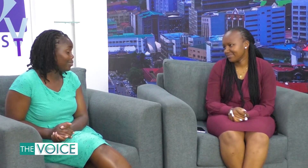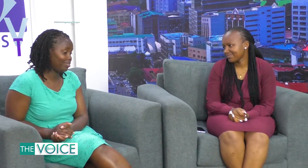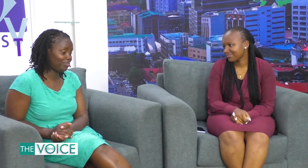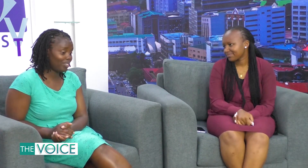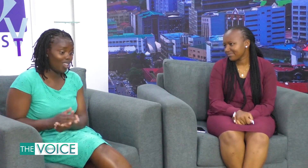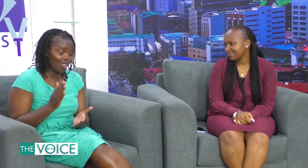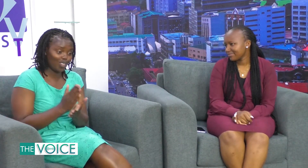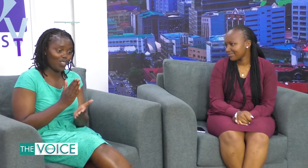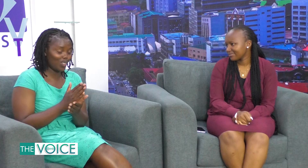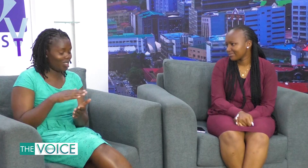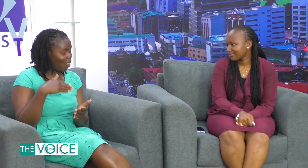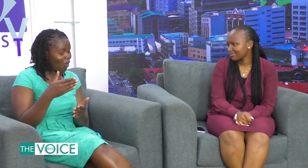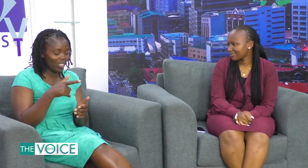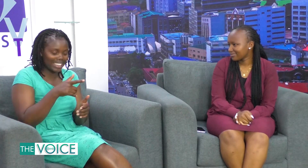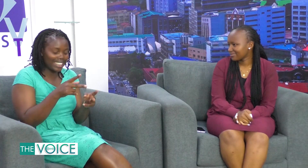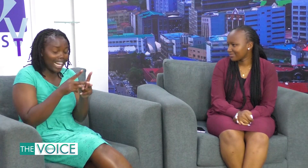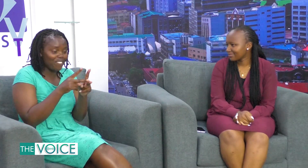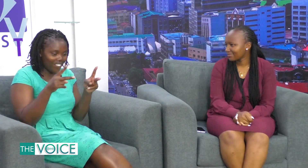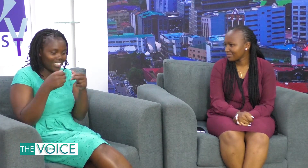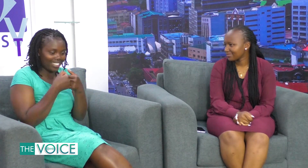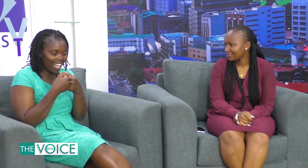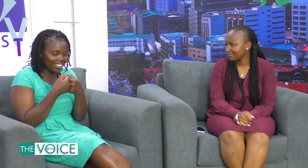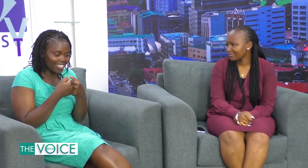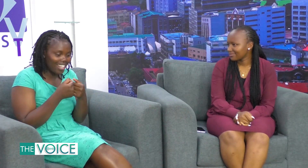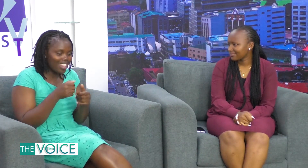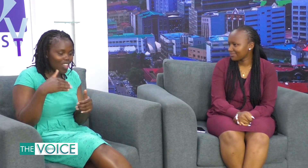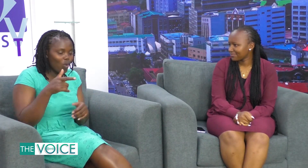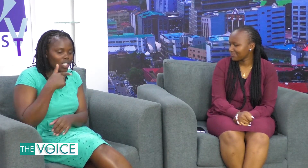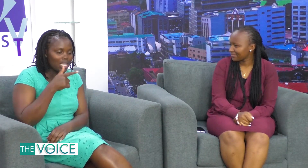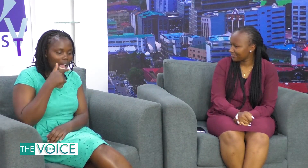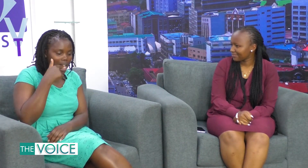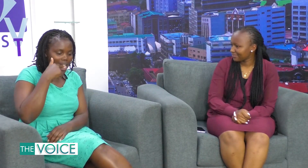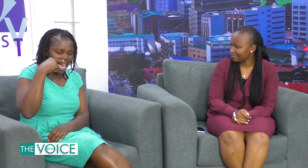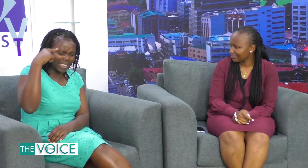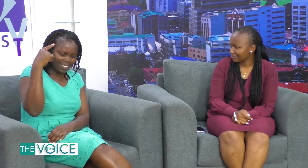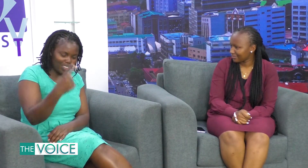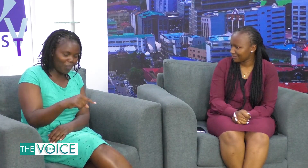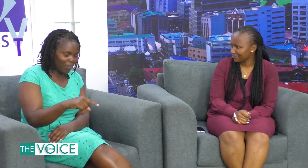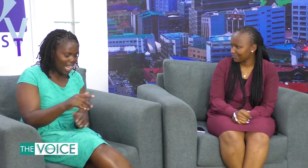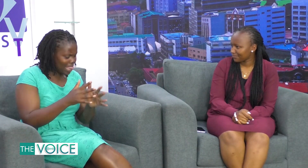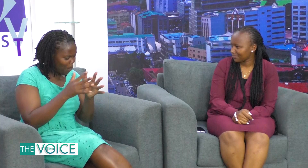your side. That is really true. Sometimes it can be very challenging.